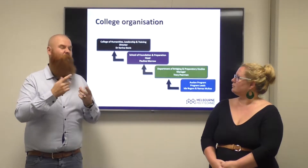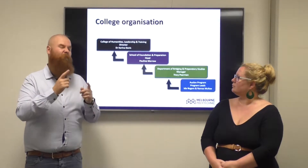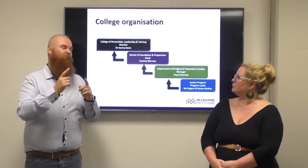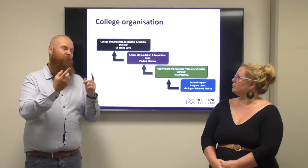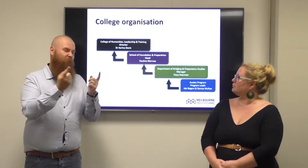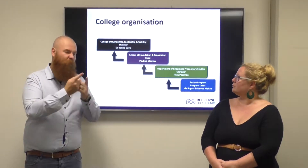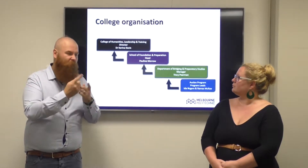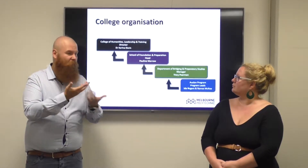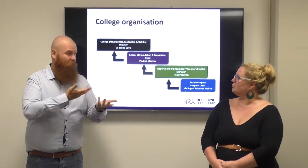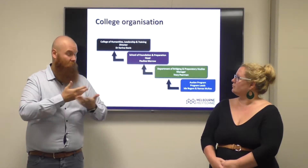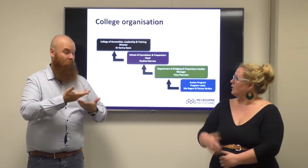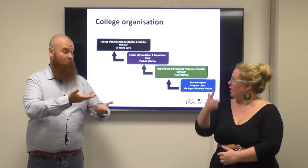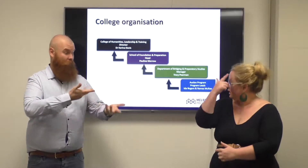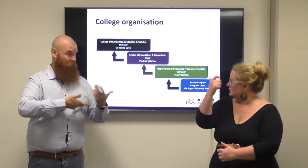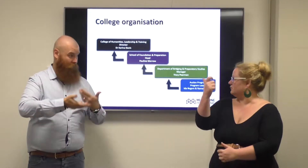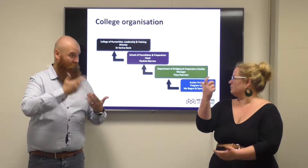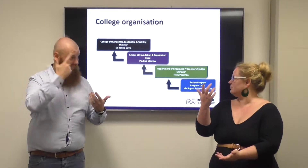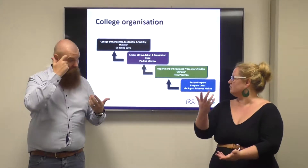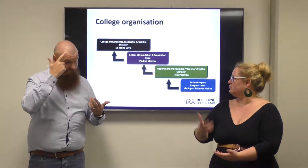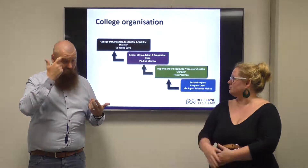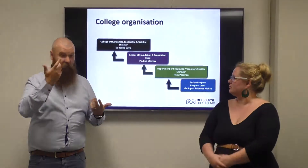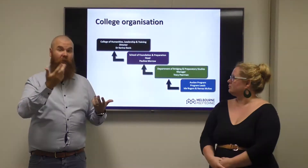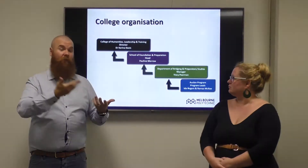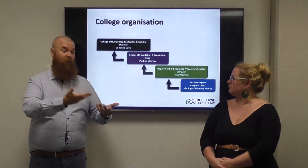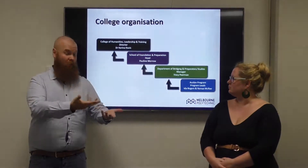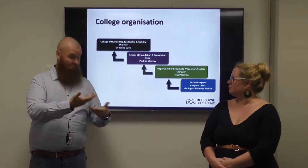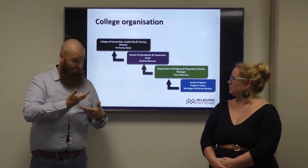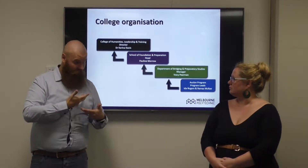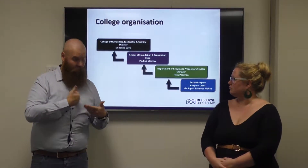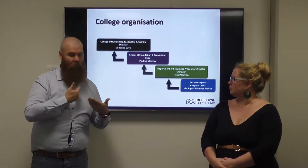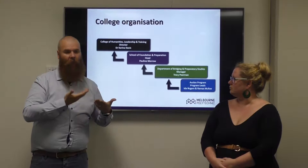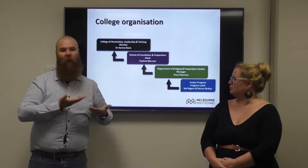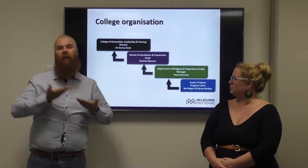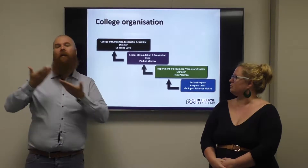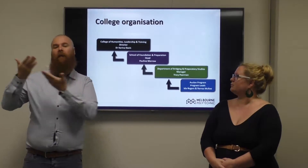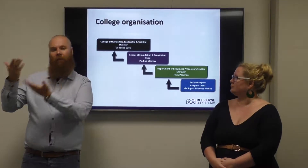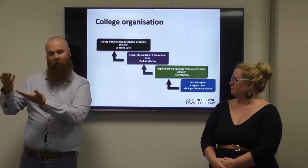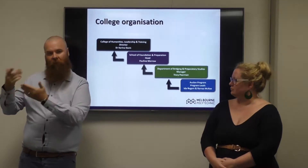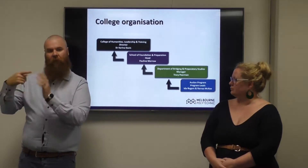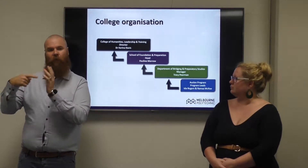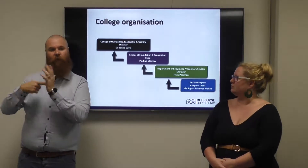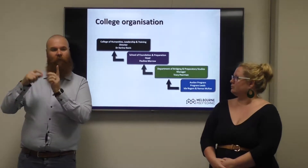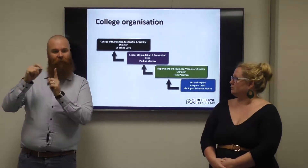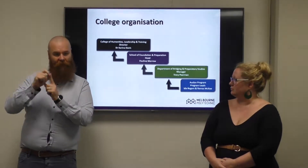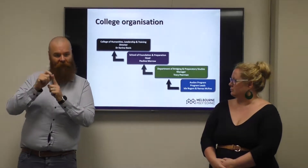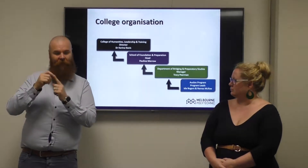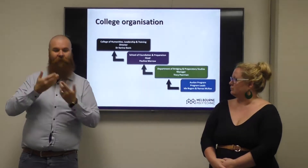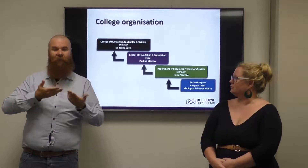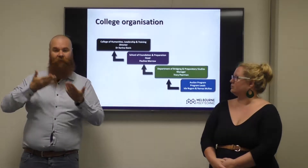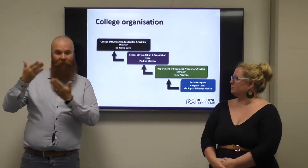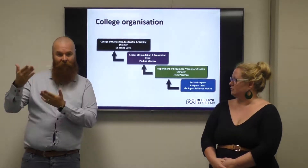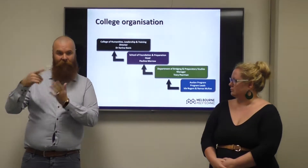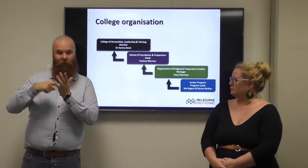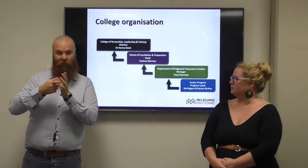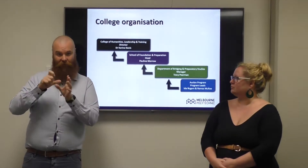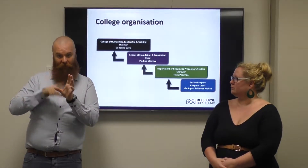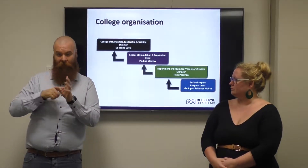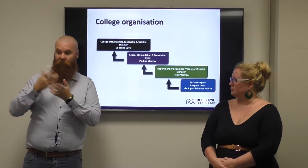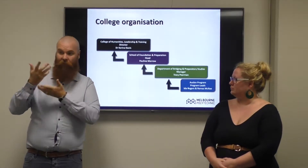complaints, or you need to meet to talk to someone or provide feedback or ideas, you'd do that. You would meet with us and